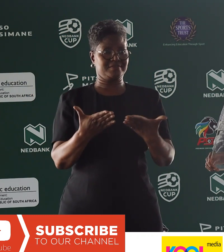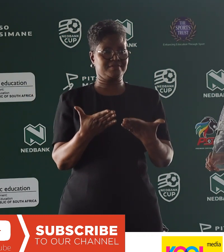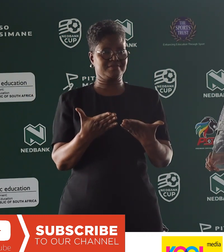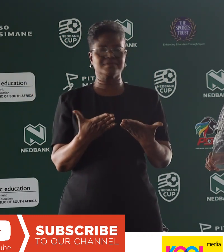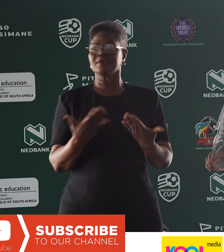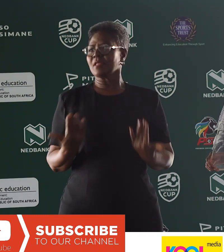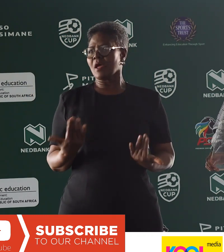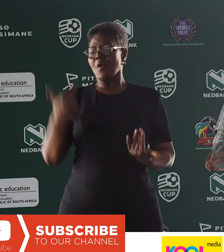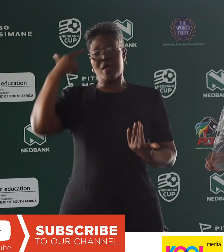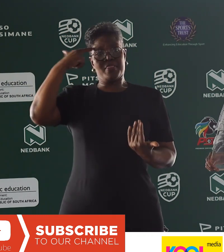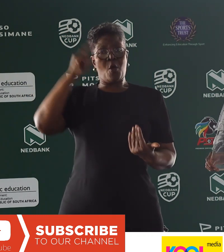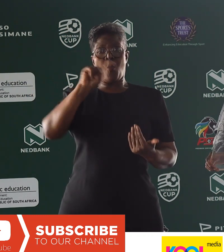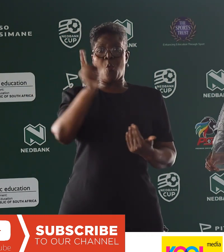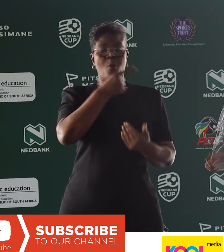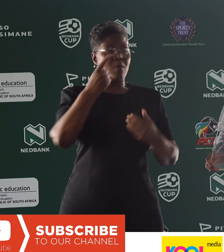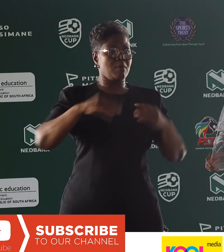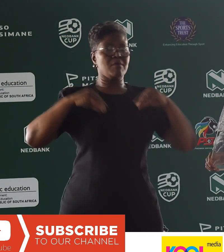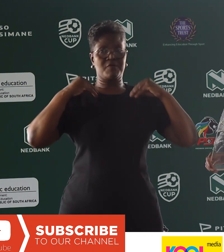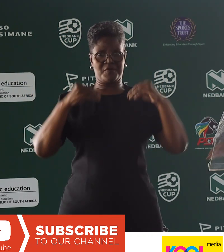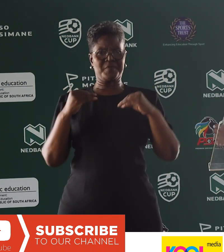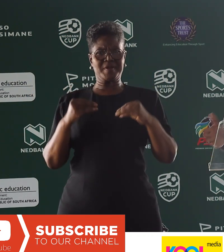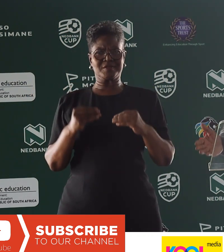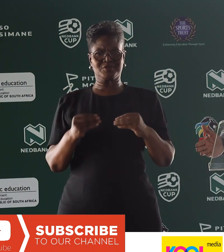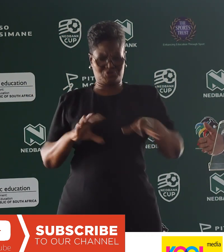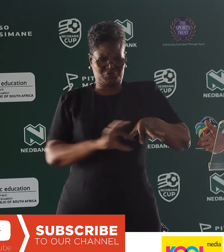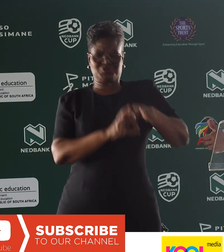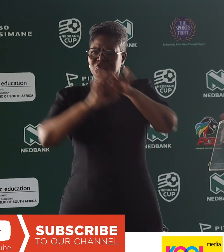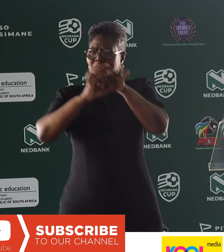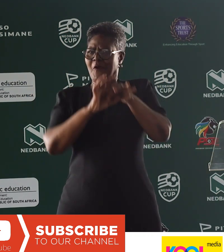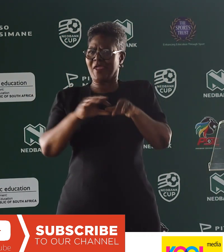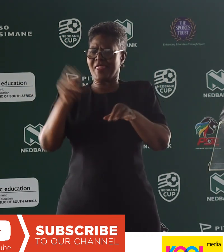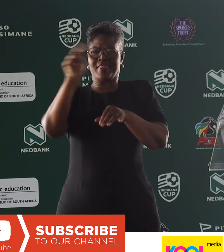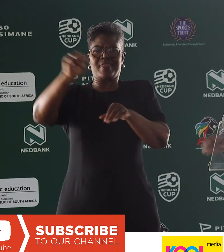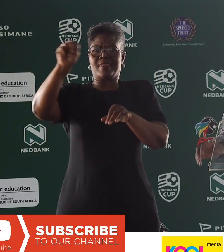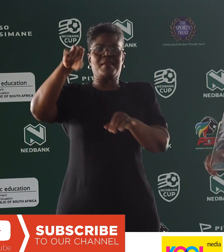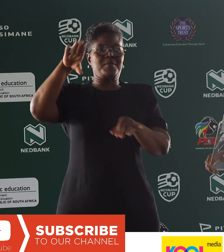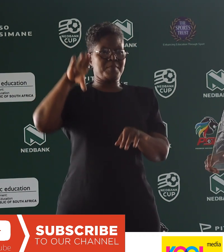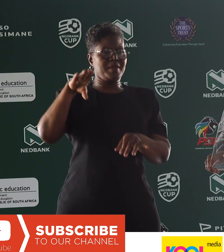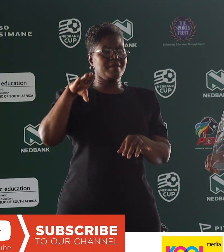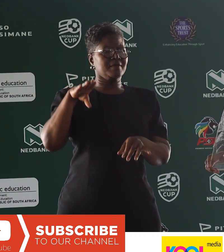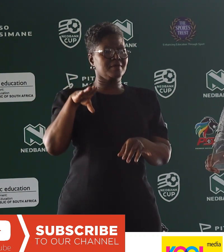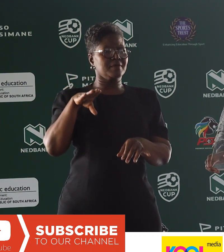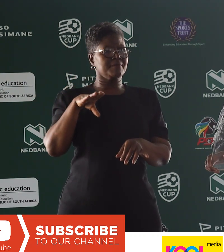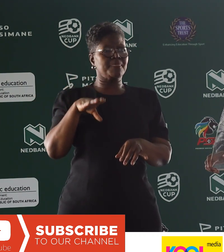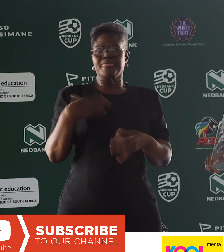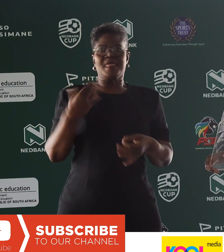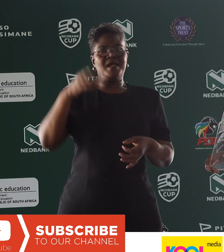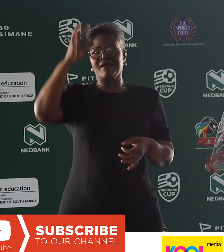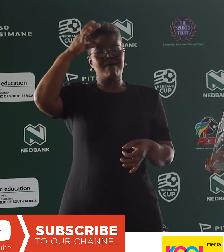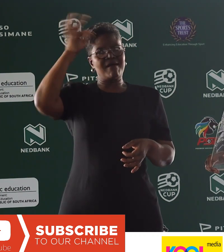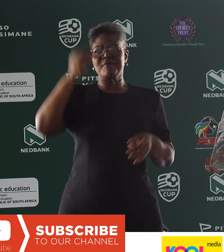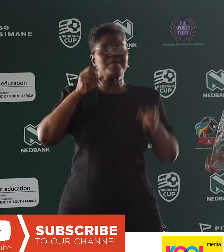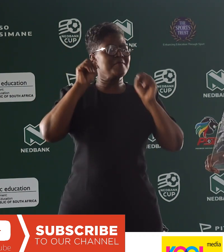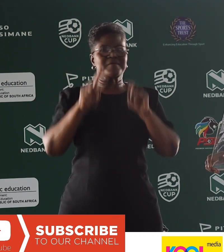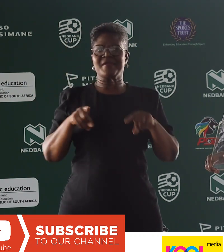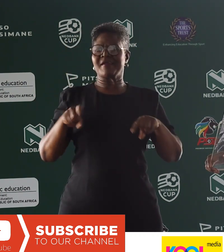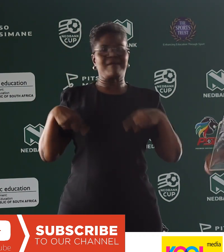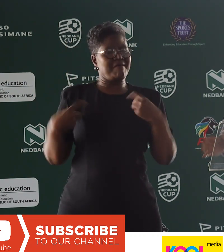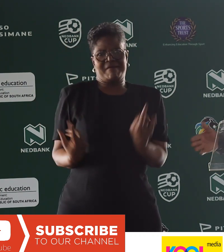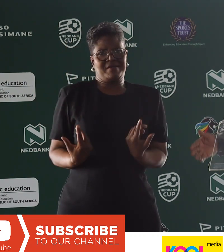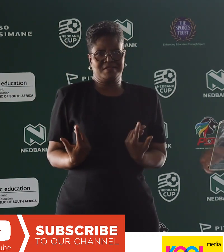corporates must join Nedbank. Because government on its own, to honor these legends, who are truly an inspiration in